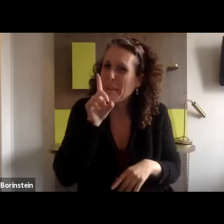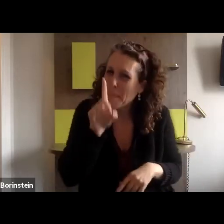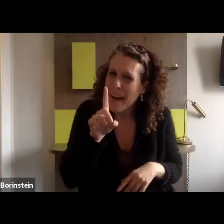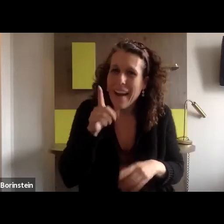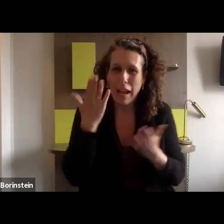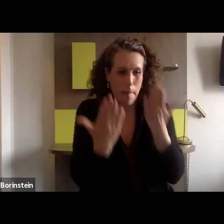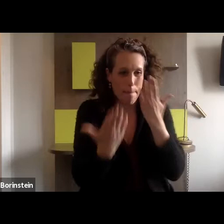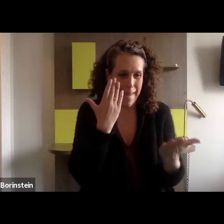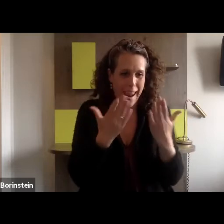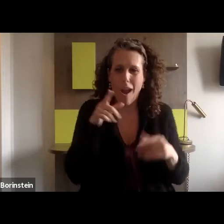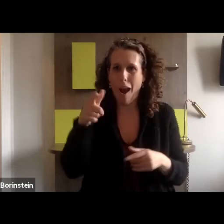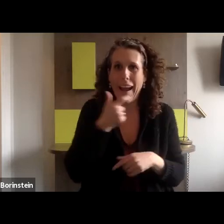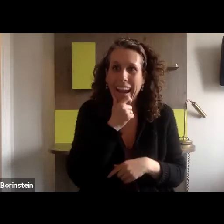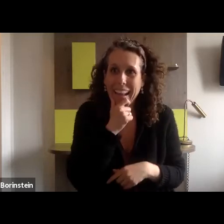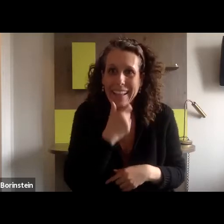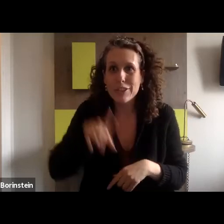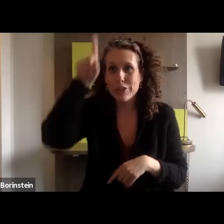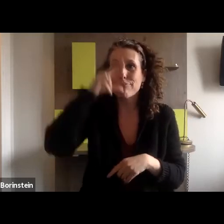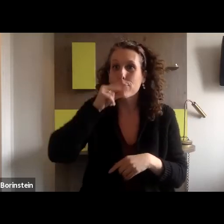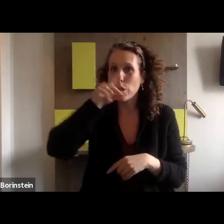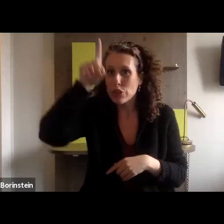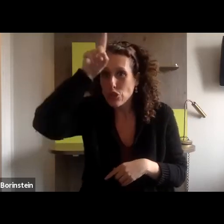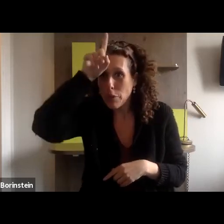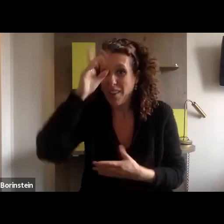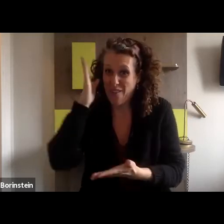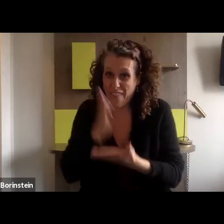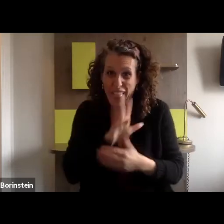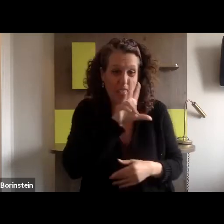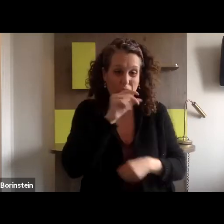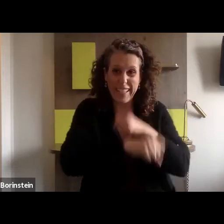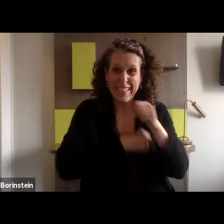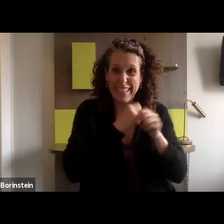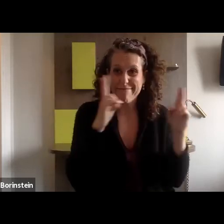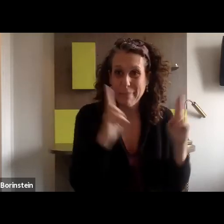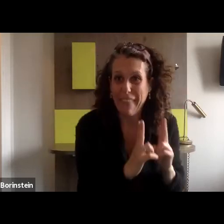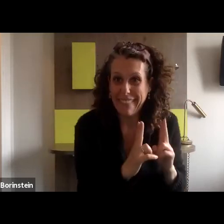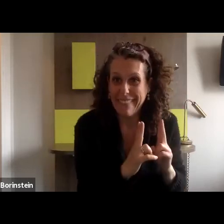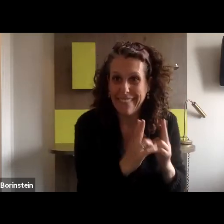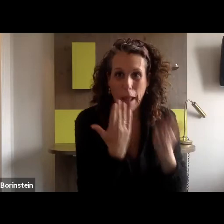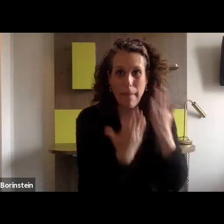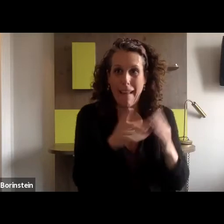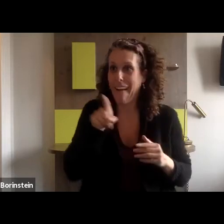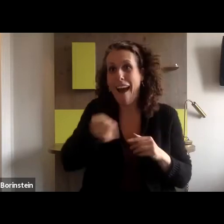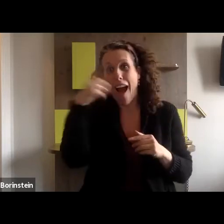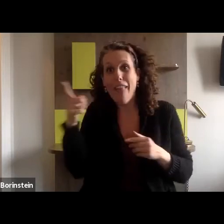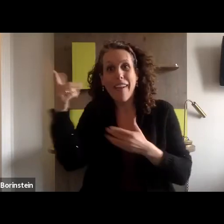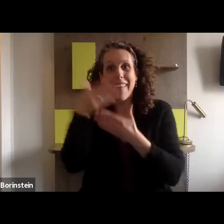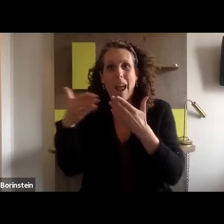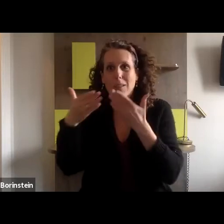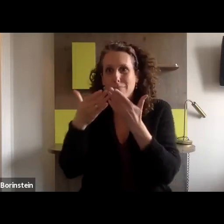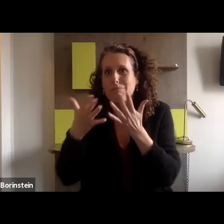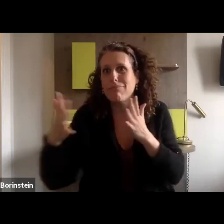English, German, it's not a lot. We don't have fully described